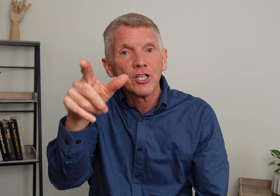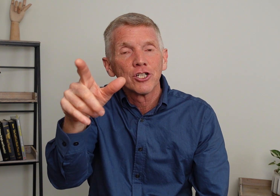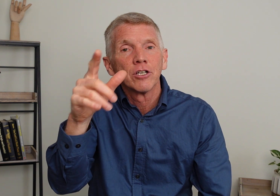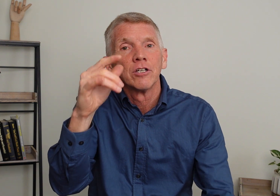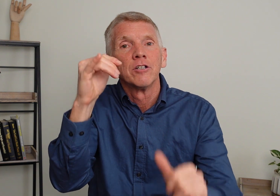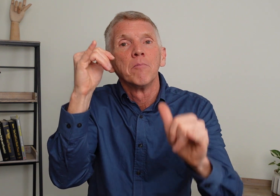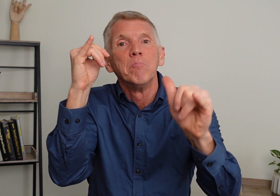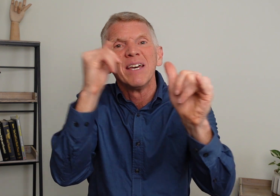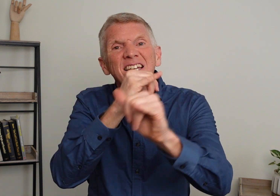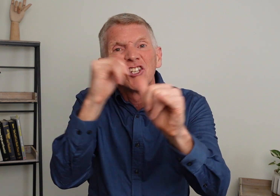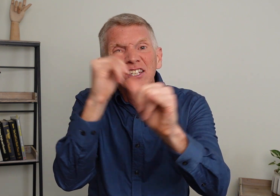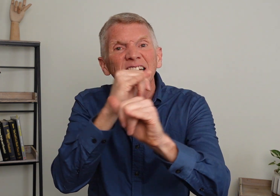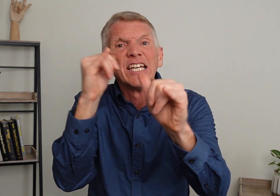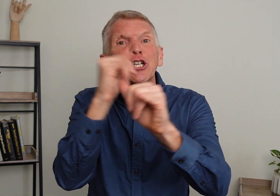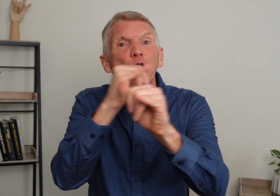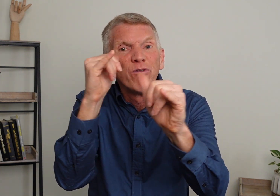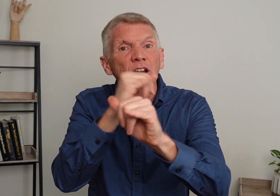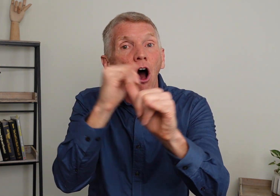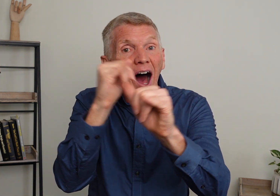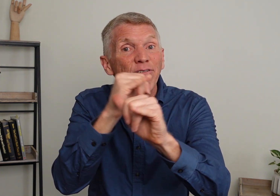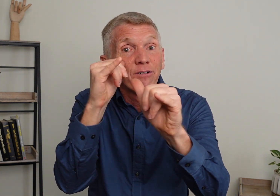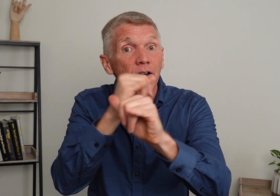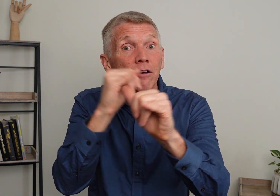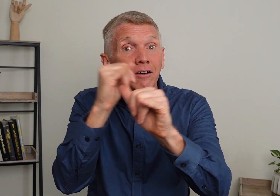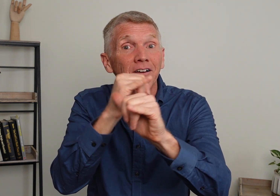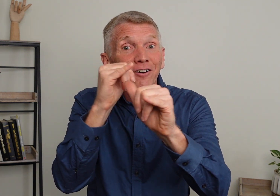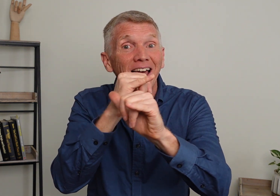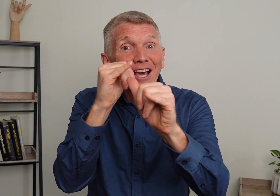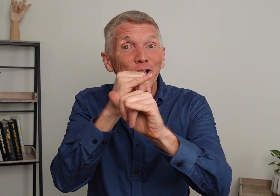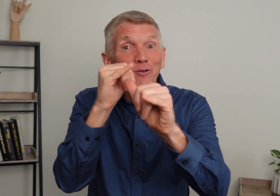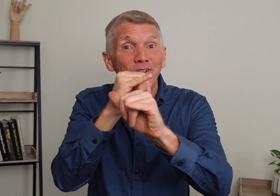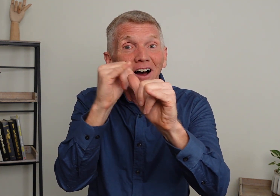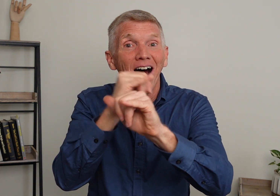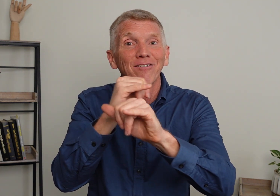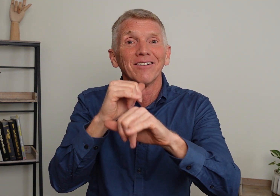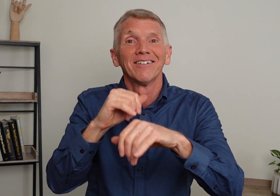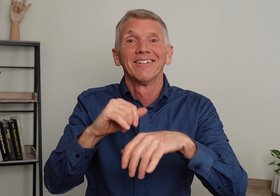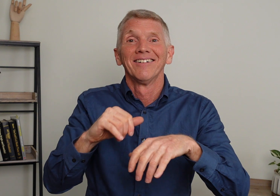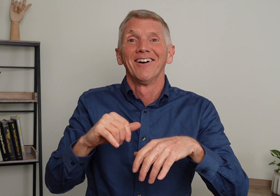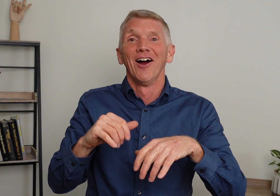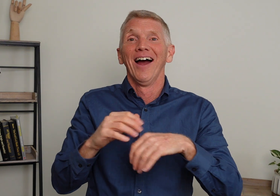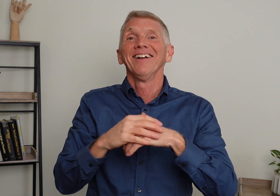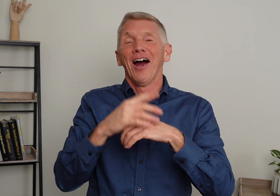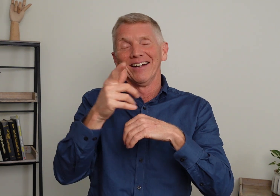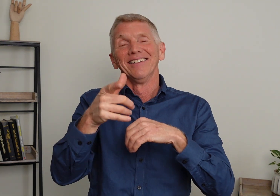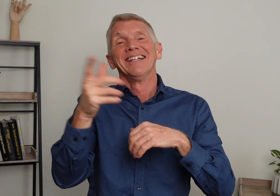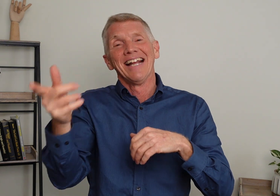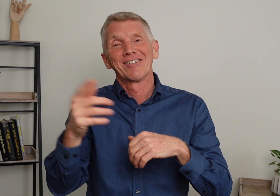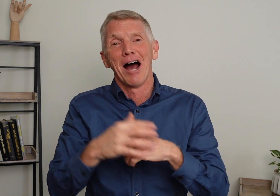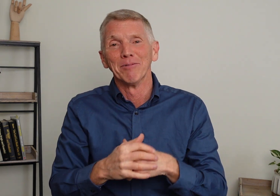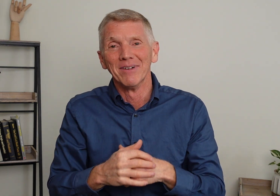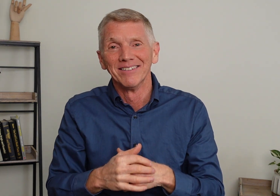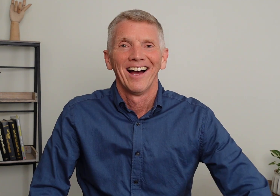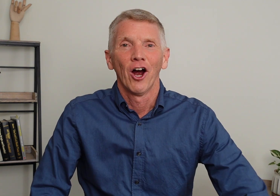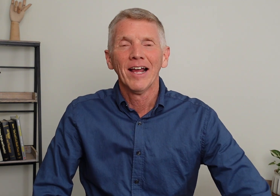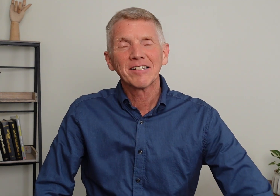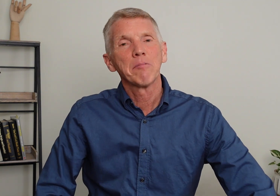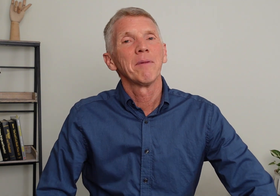Finish being silly, goofing off. Okay, goofing off. All right. Next compliment. Our next compliment